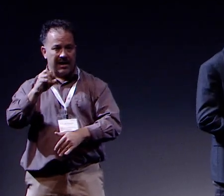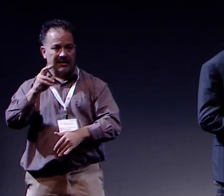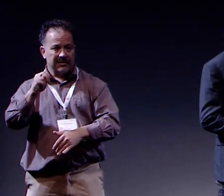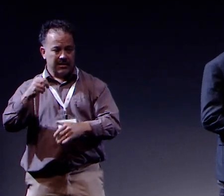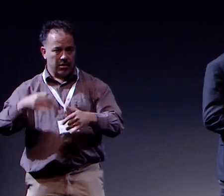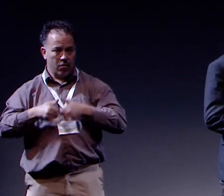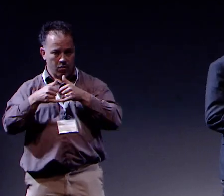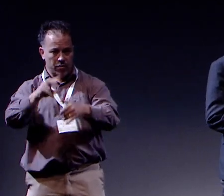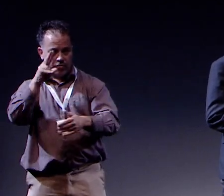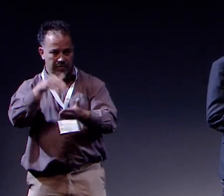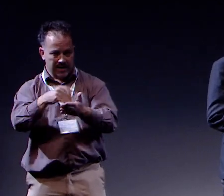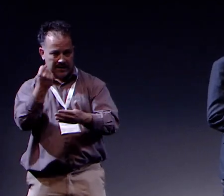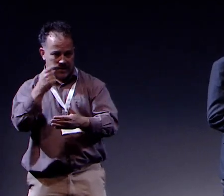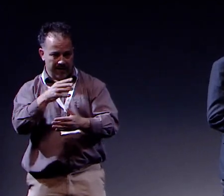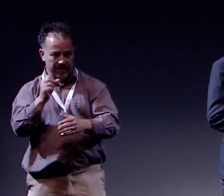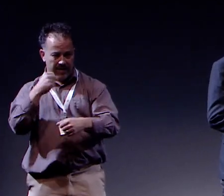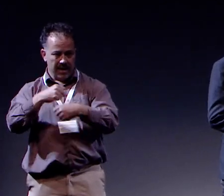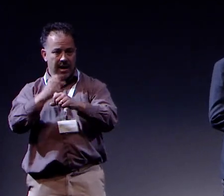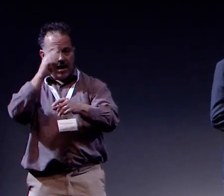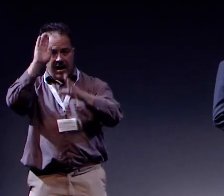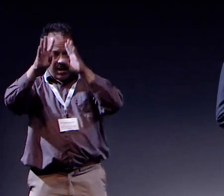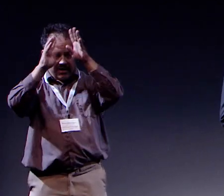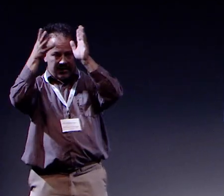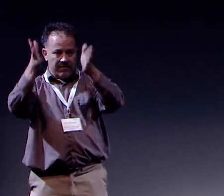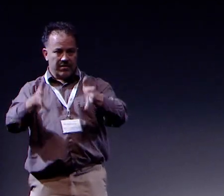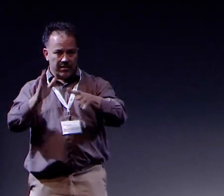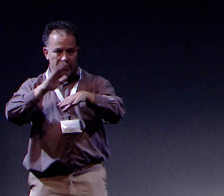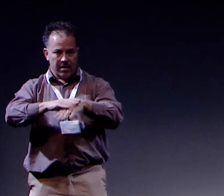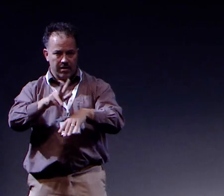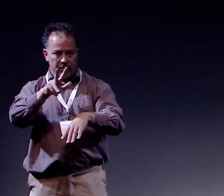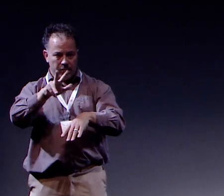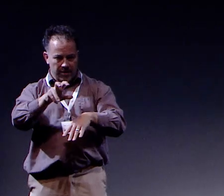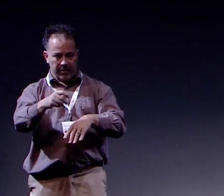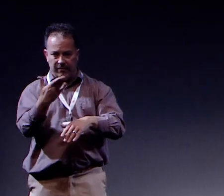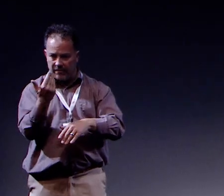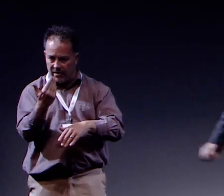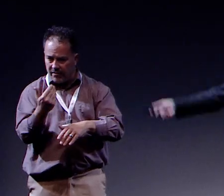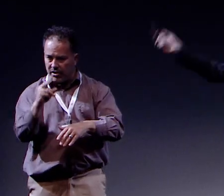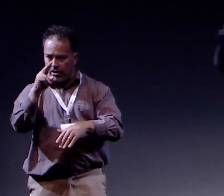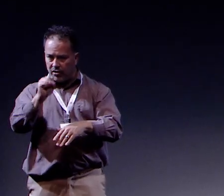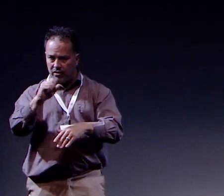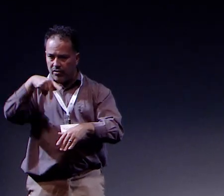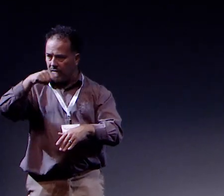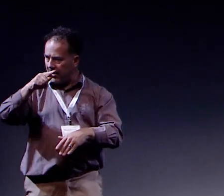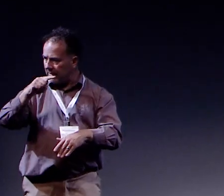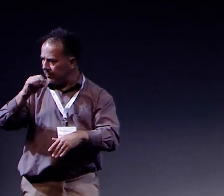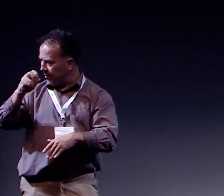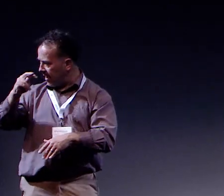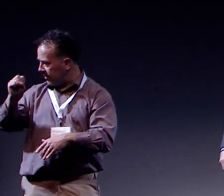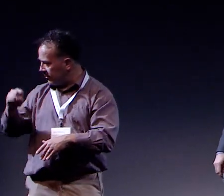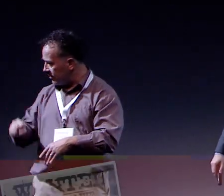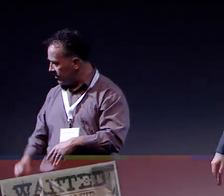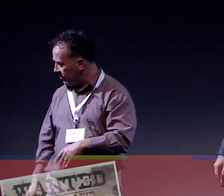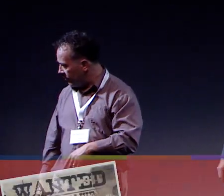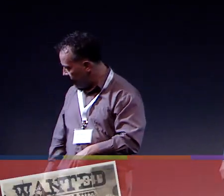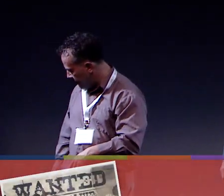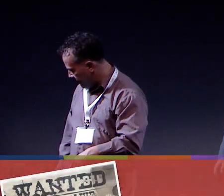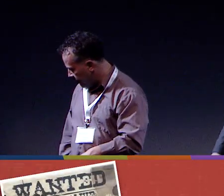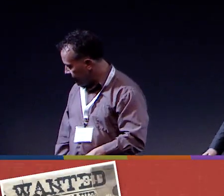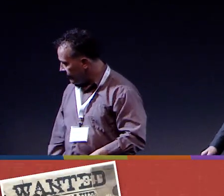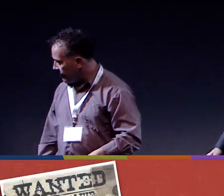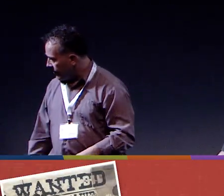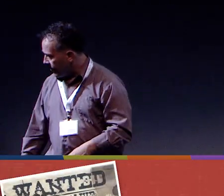2011 and is an inventor listed on 315 U.S. patents. Steve, come on up. Come on up. Here we